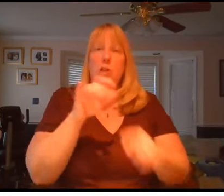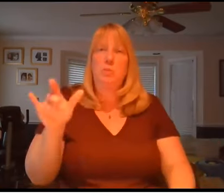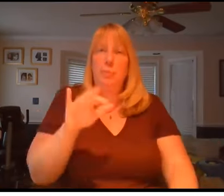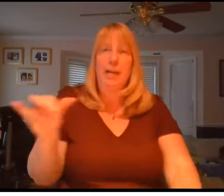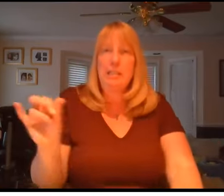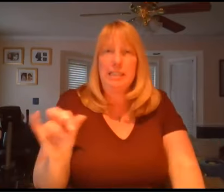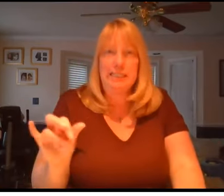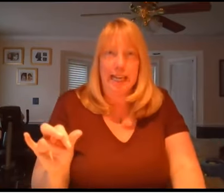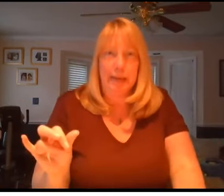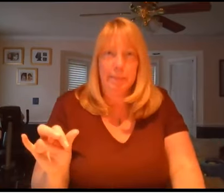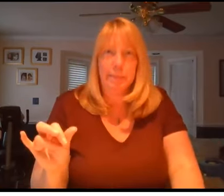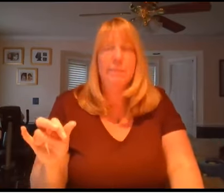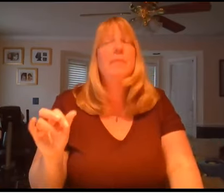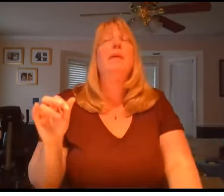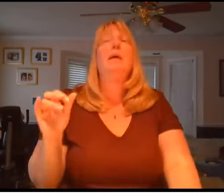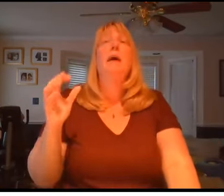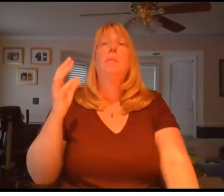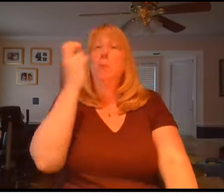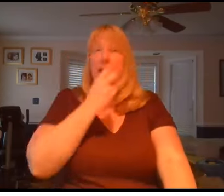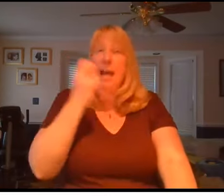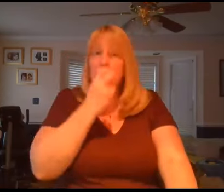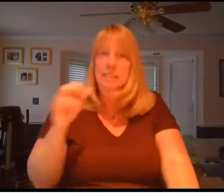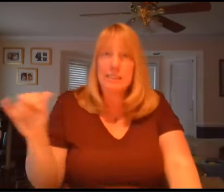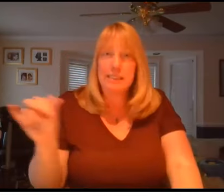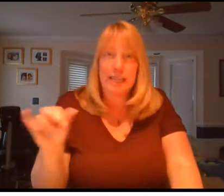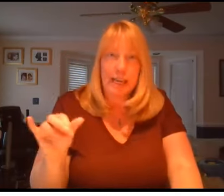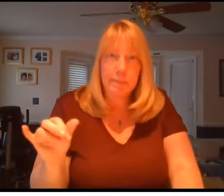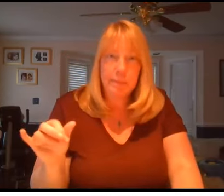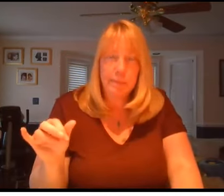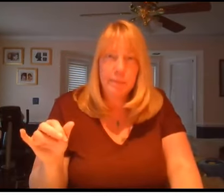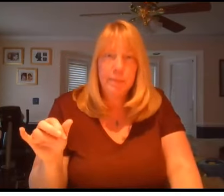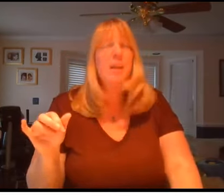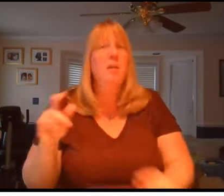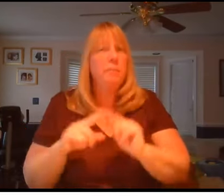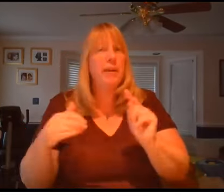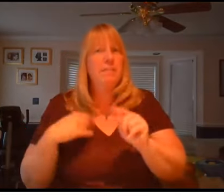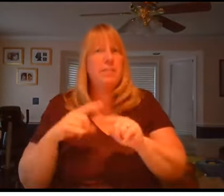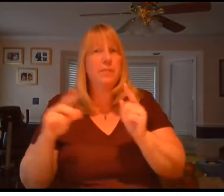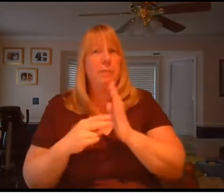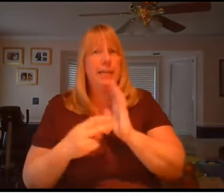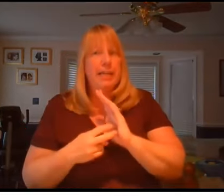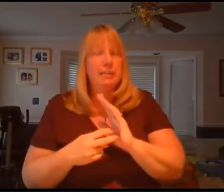that if a word is finger spelled the same, we should